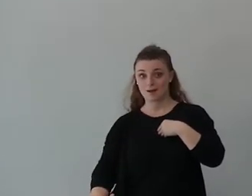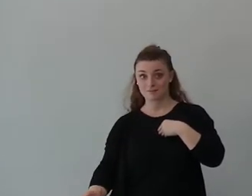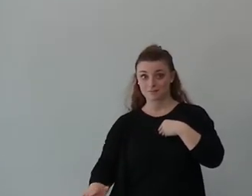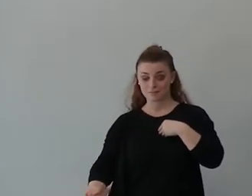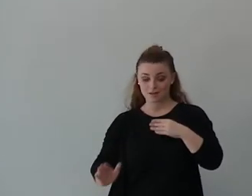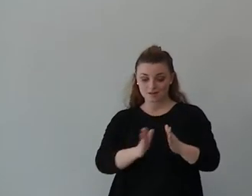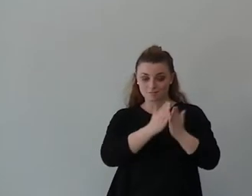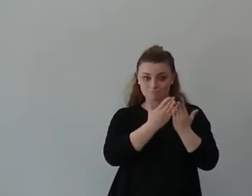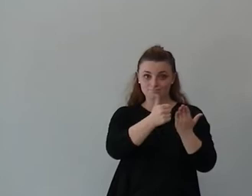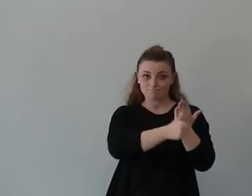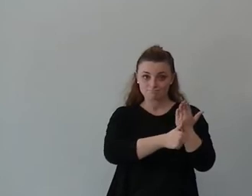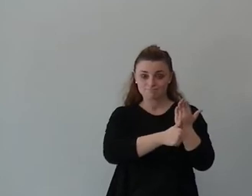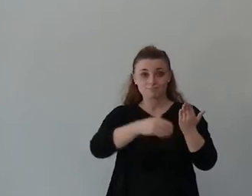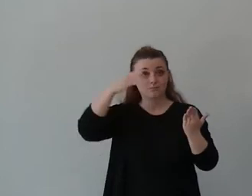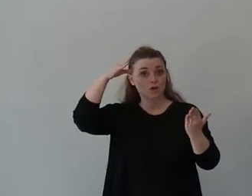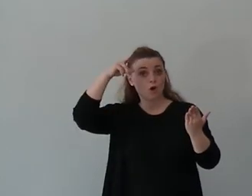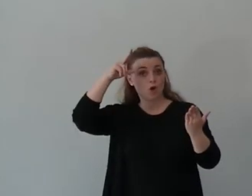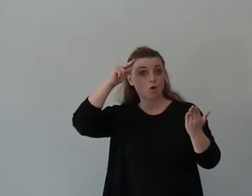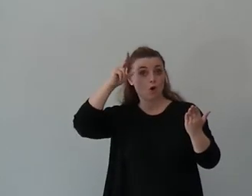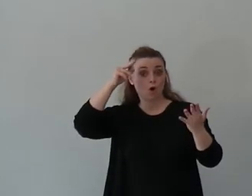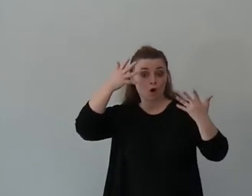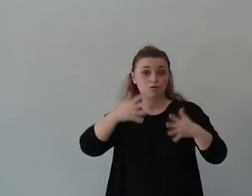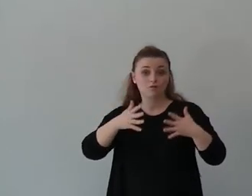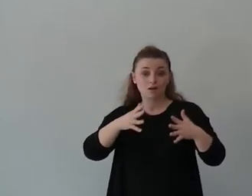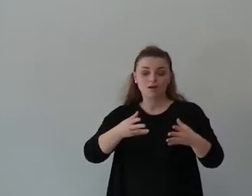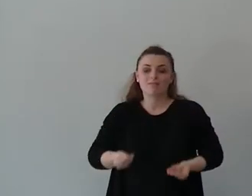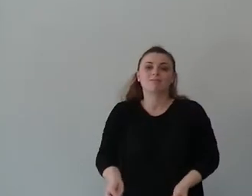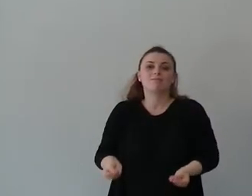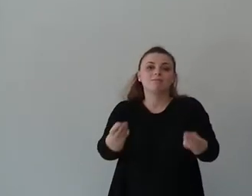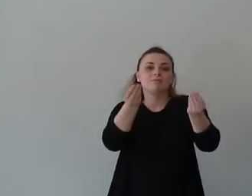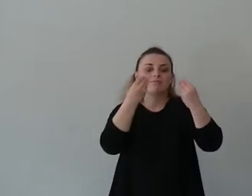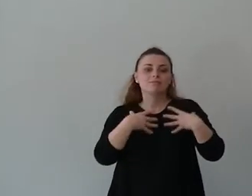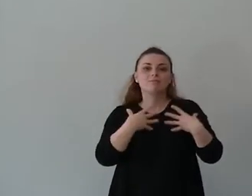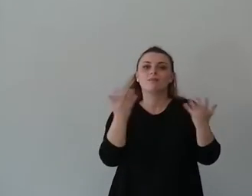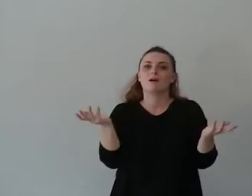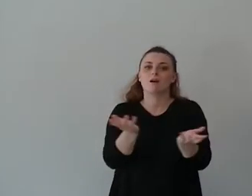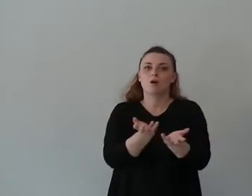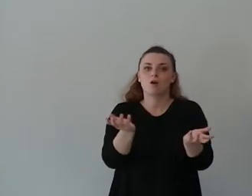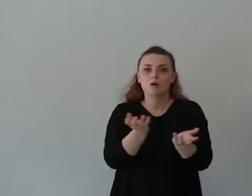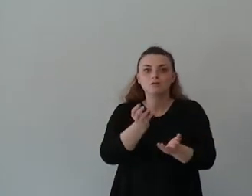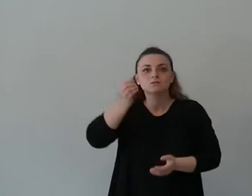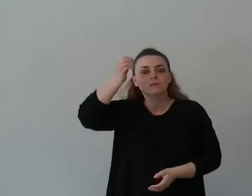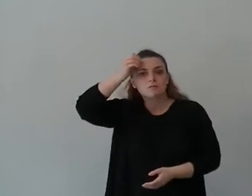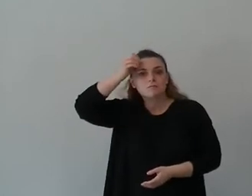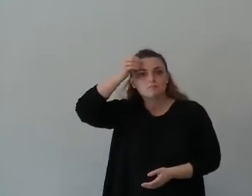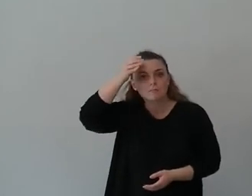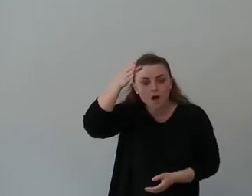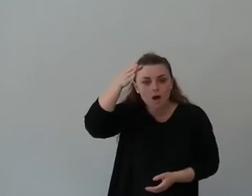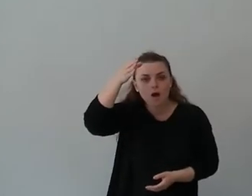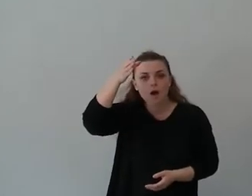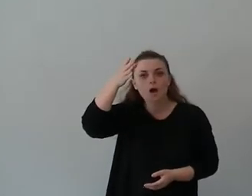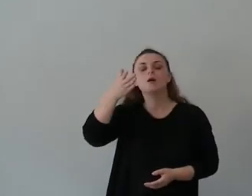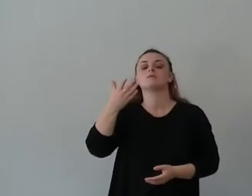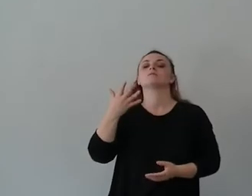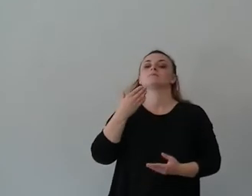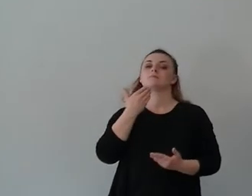scritture, le quali possono darti la sapienza che conduce alla salvezza mediante la fede in